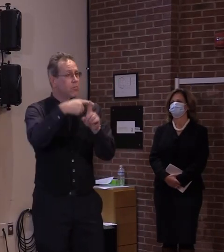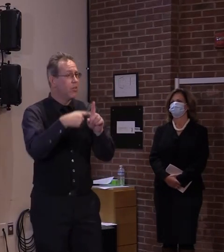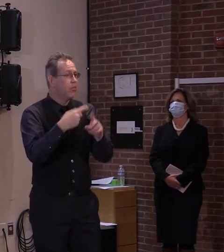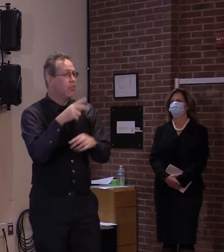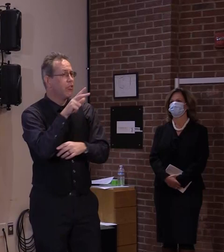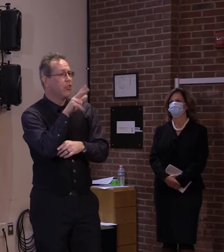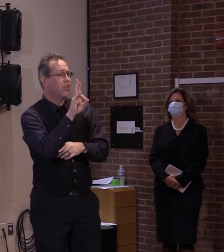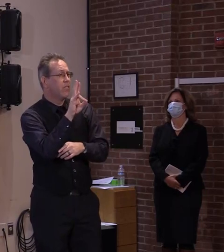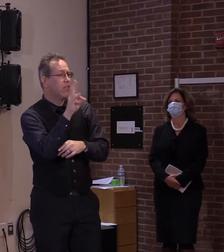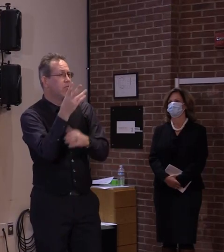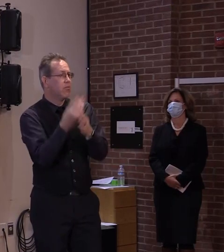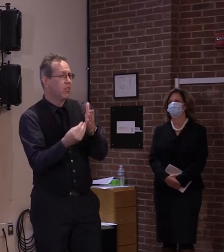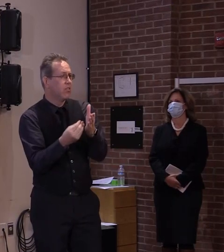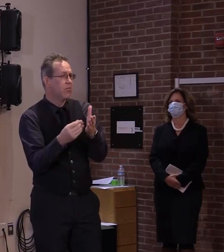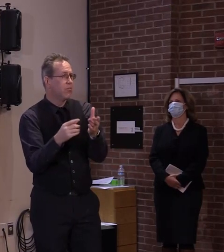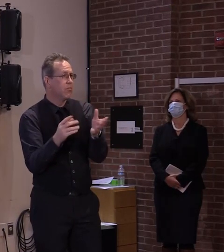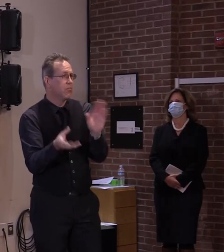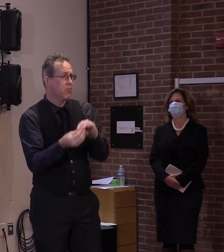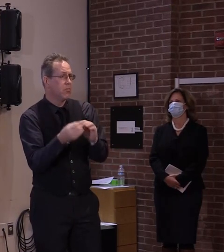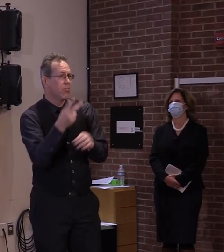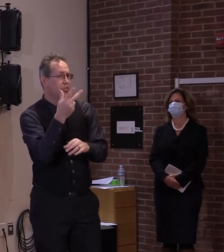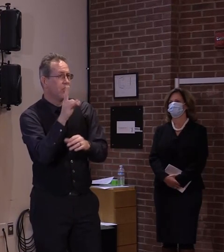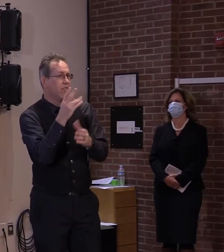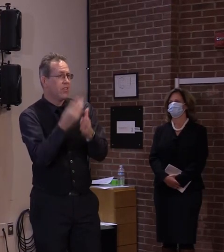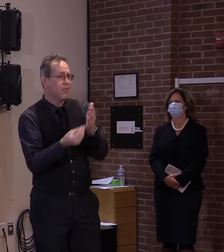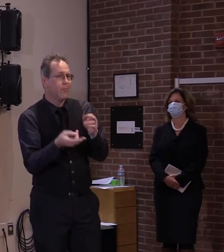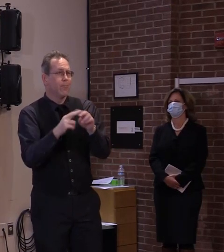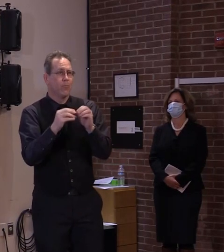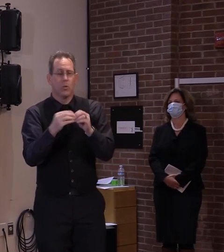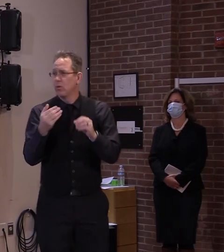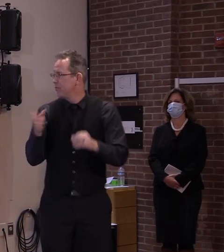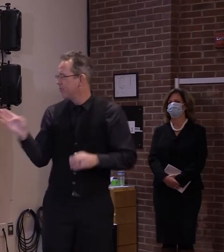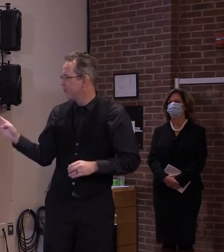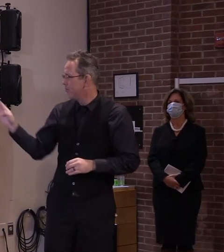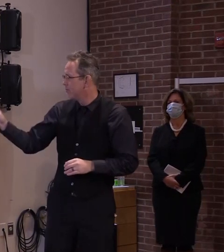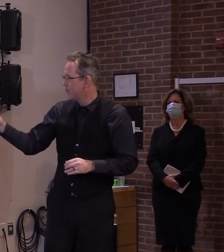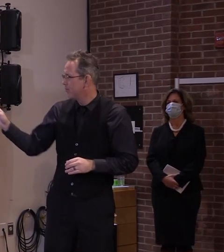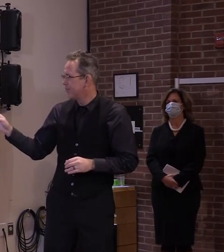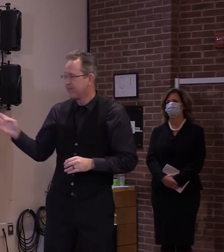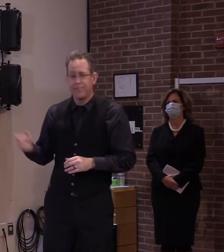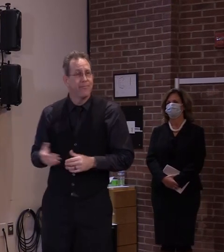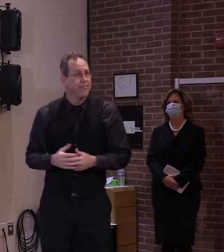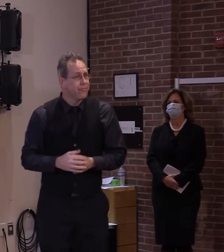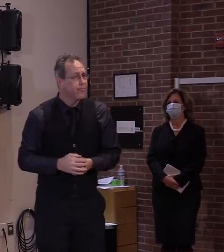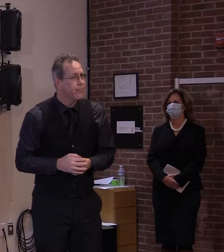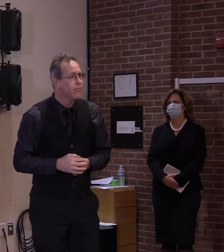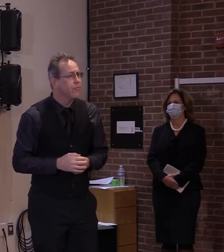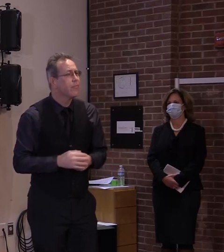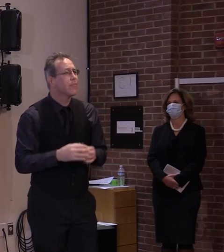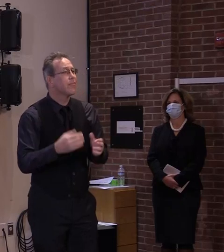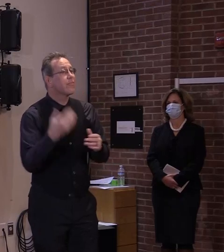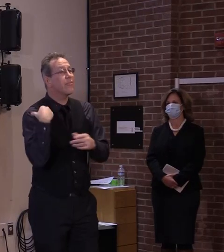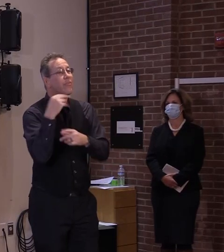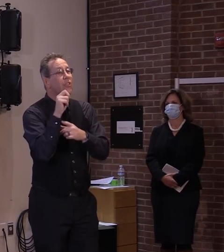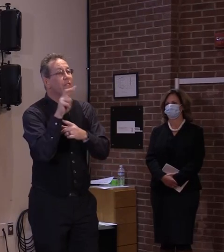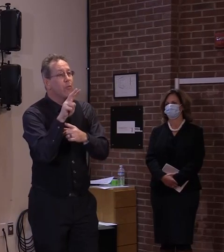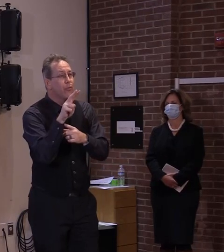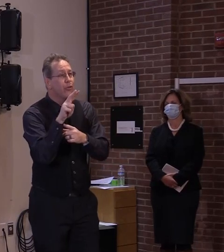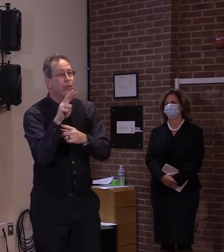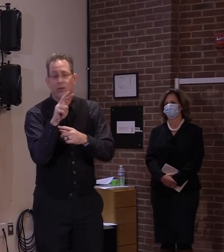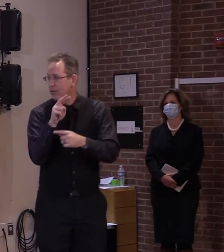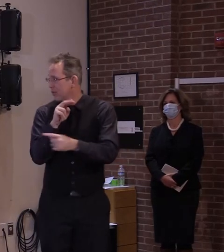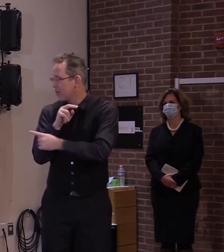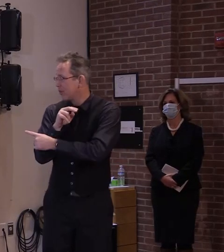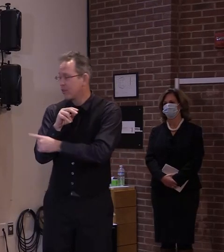37. We also had 2 deaths that were reported back to the month of November, putting that month's numbers at 42 for